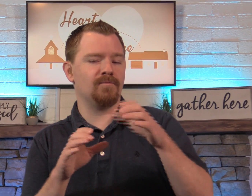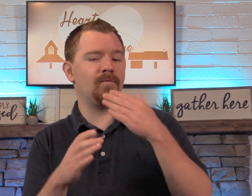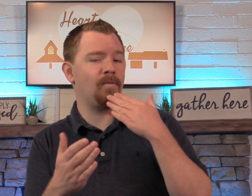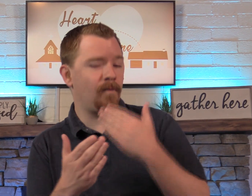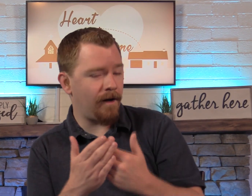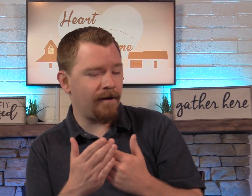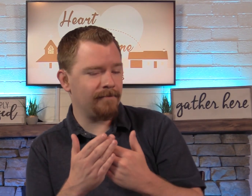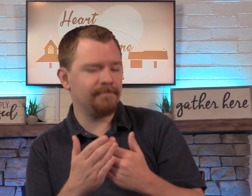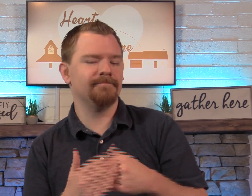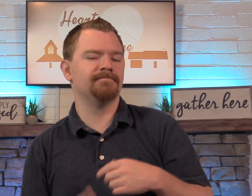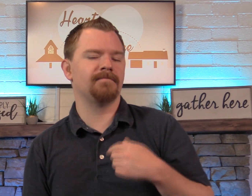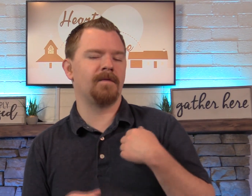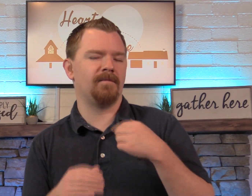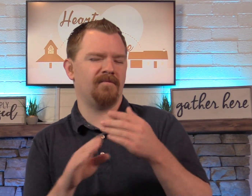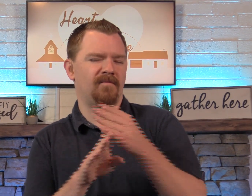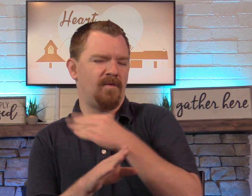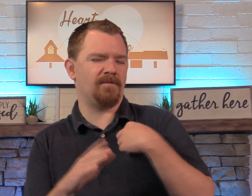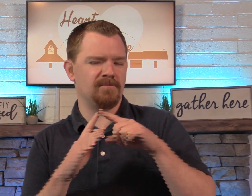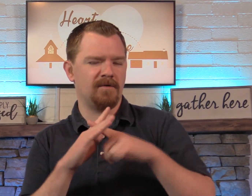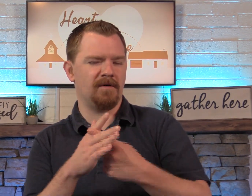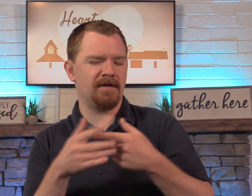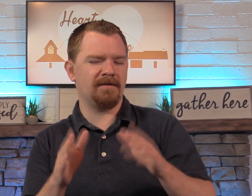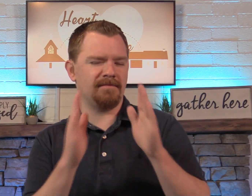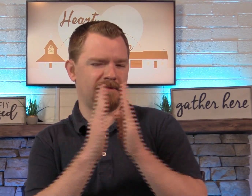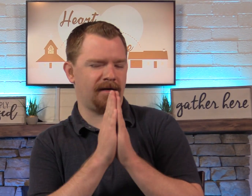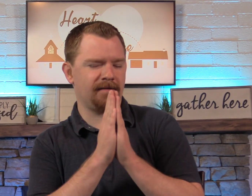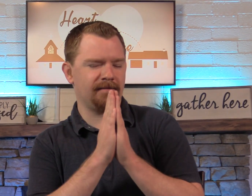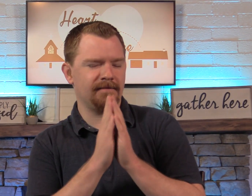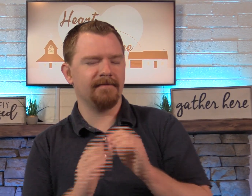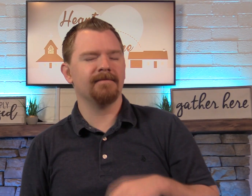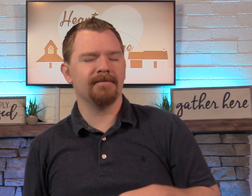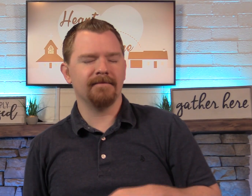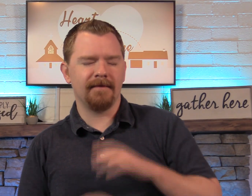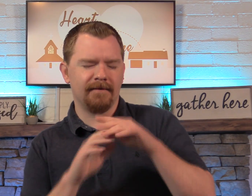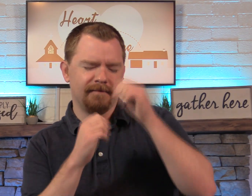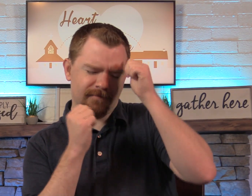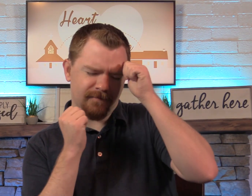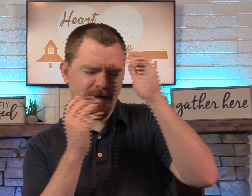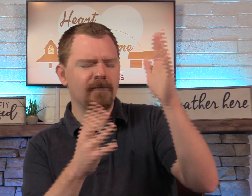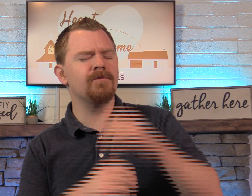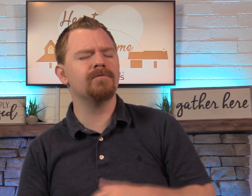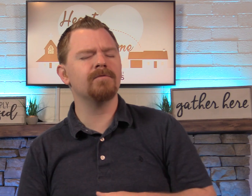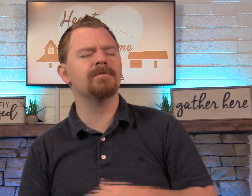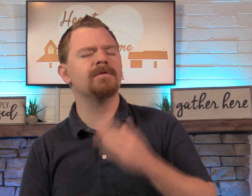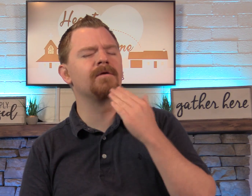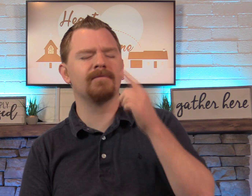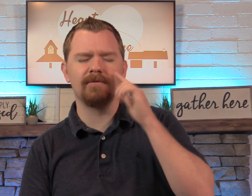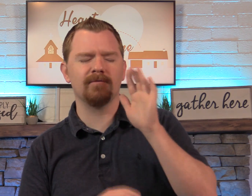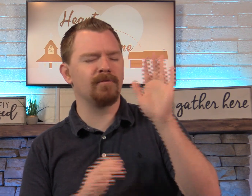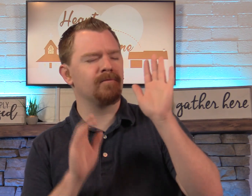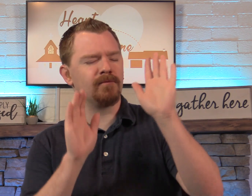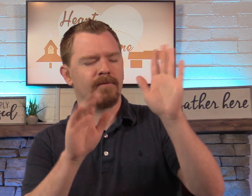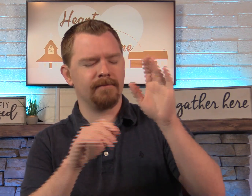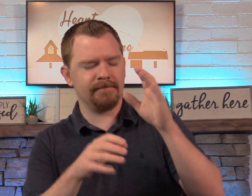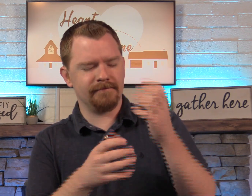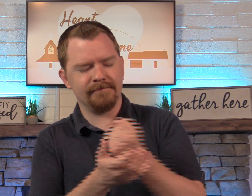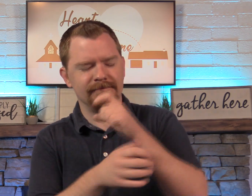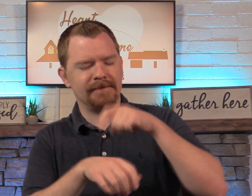Hi, everyone. Hope you're doing well. Before we start, let's pray. Heavenly Father, we thank you